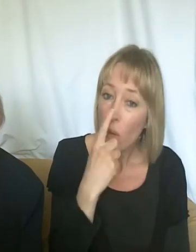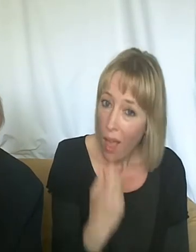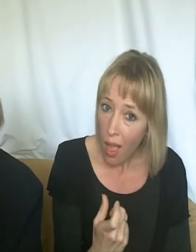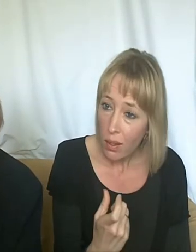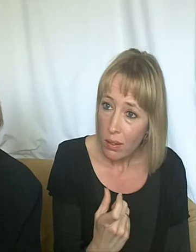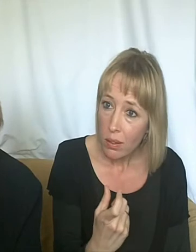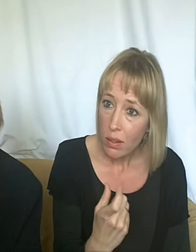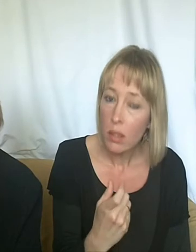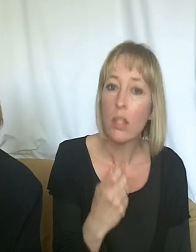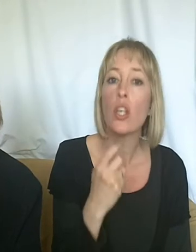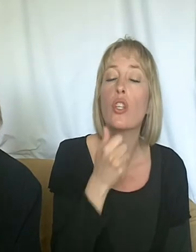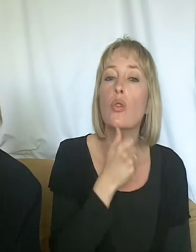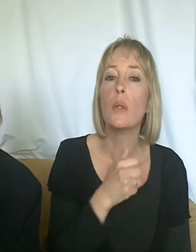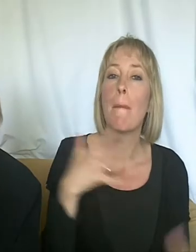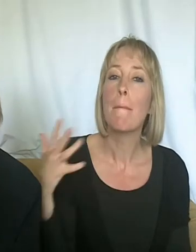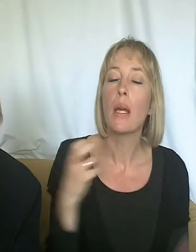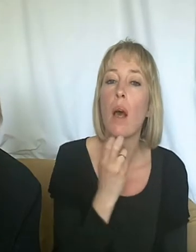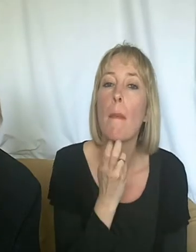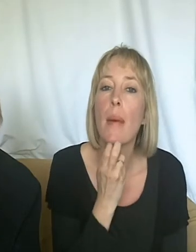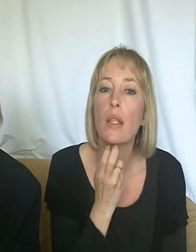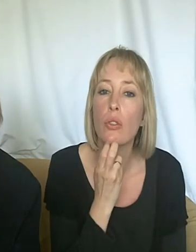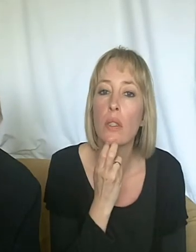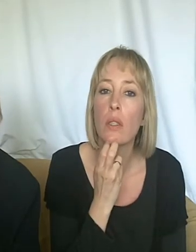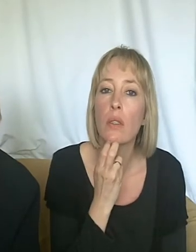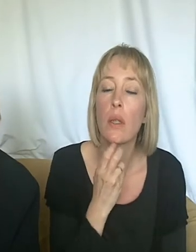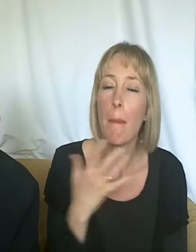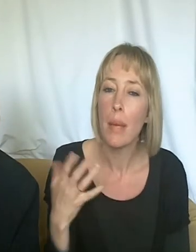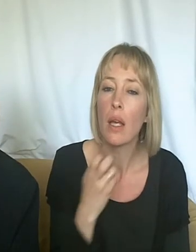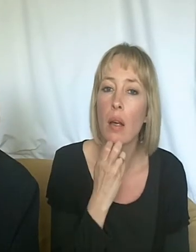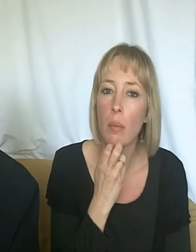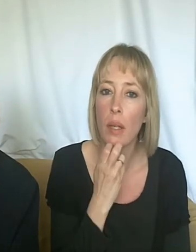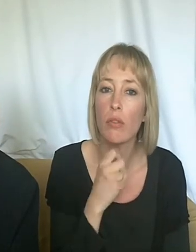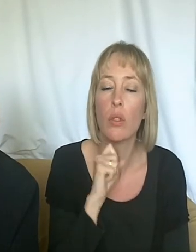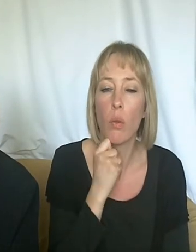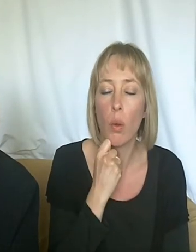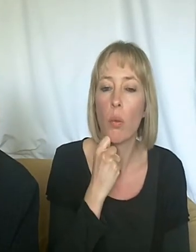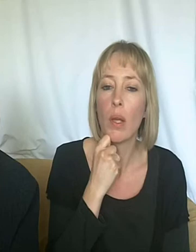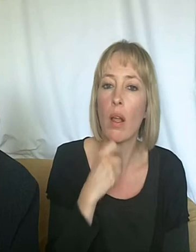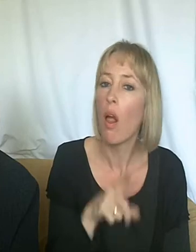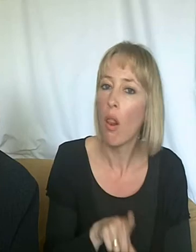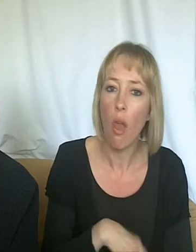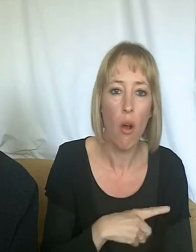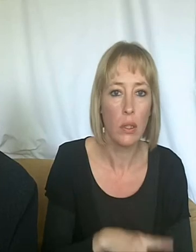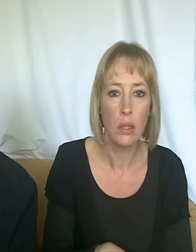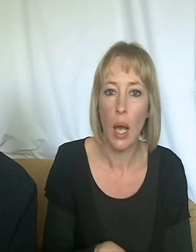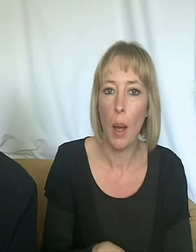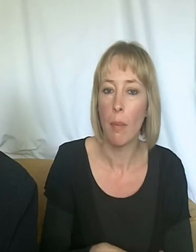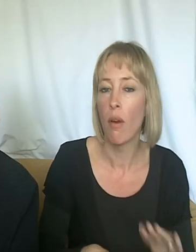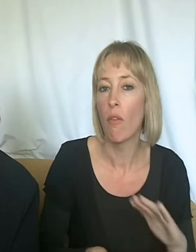that has a larger battery, because the large battery will last you all